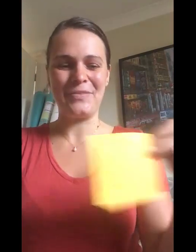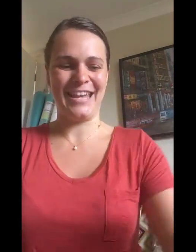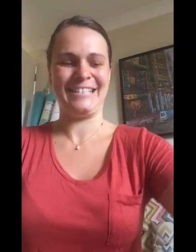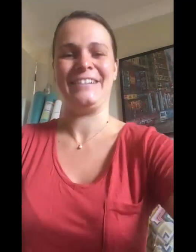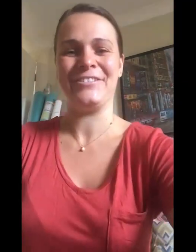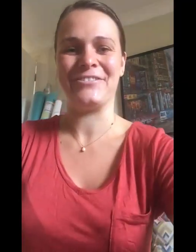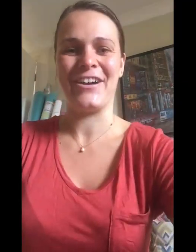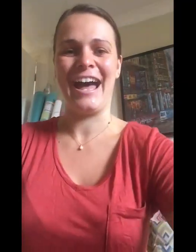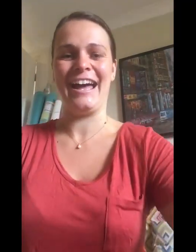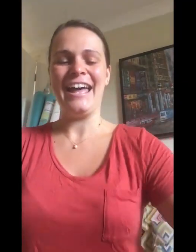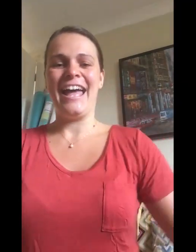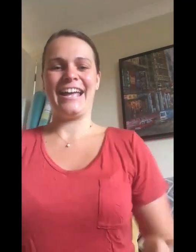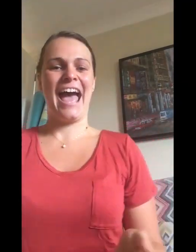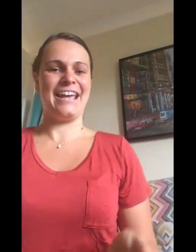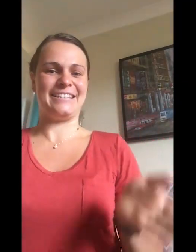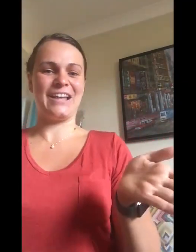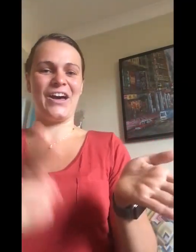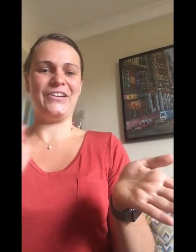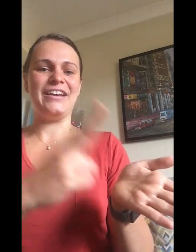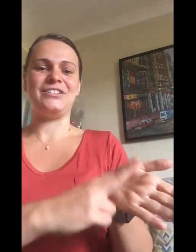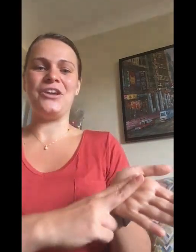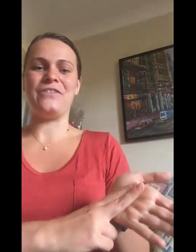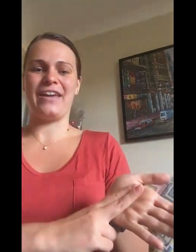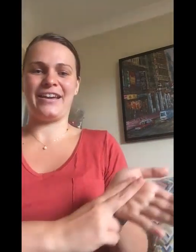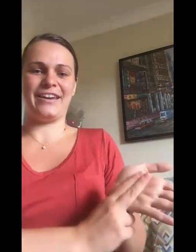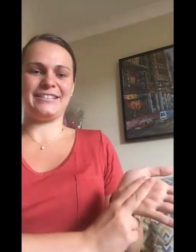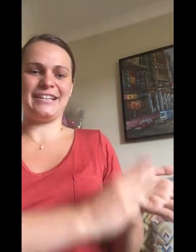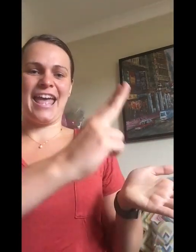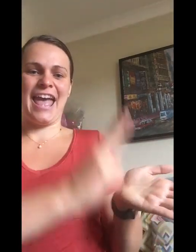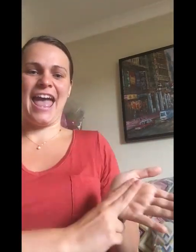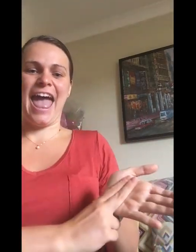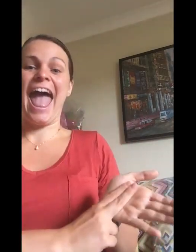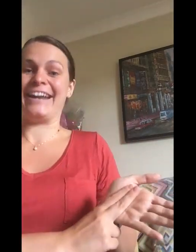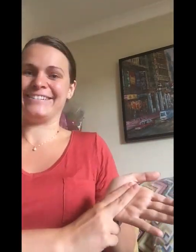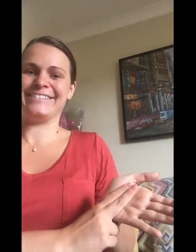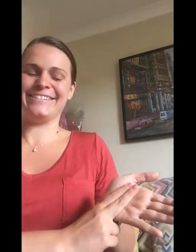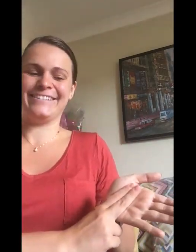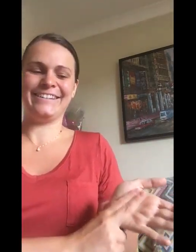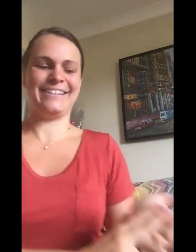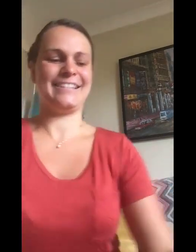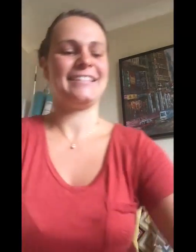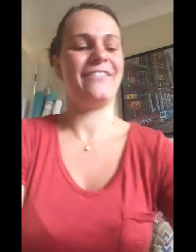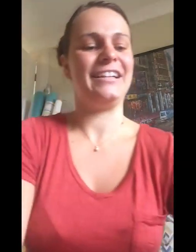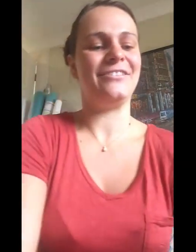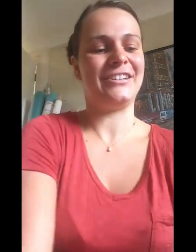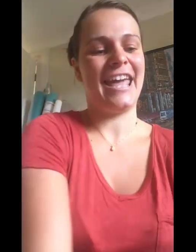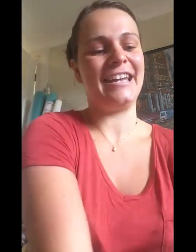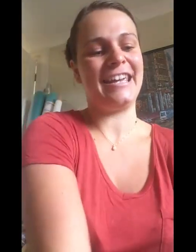Let's see if you're right. Okay, so 2 fingers, N. So let's have a little look at N